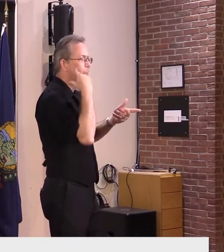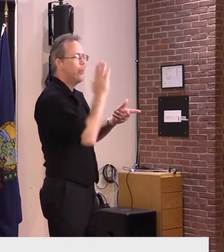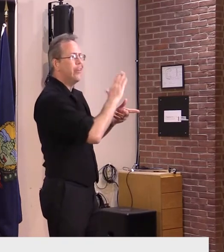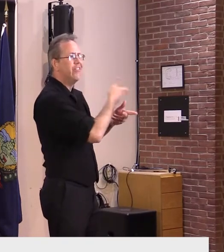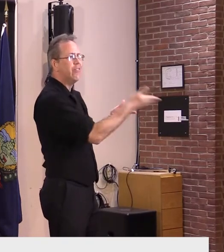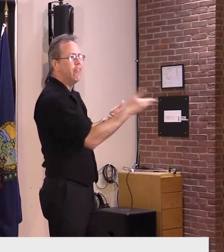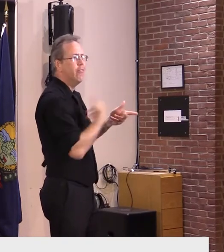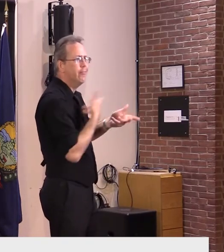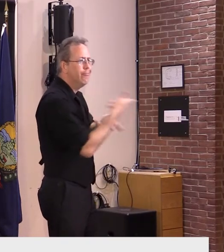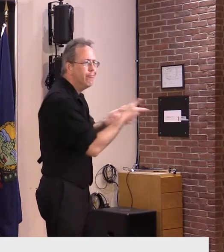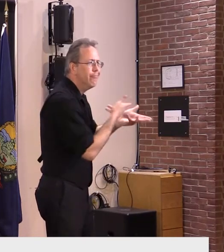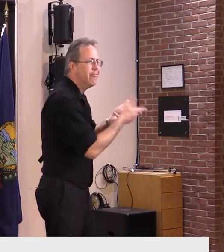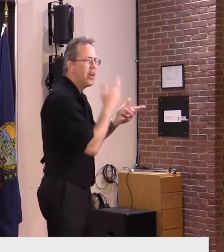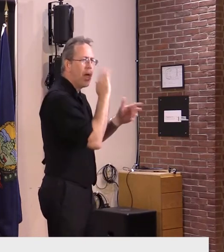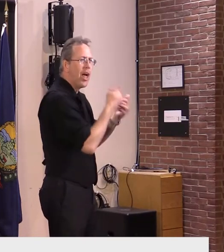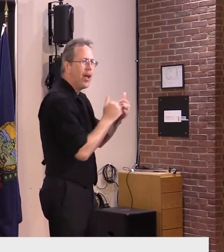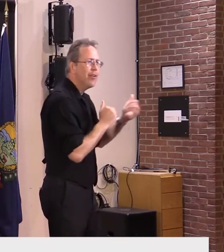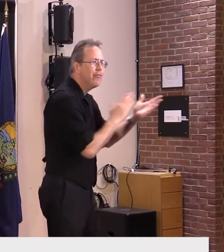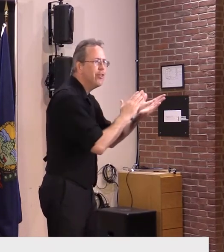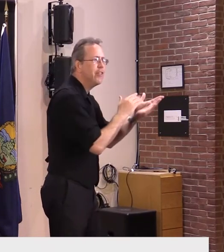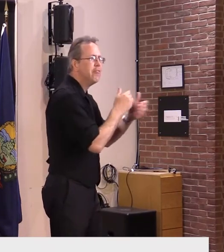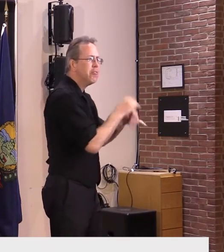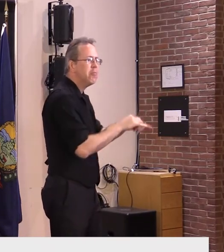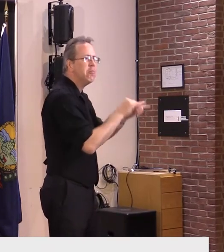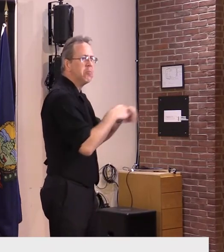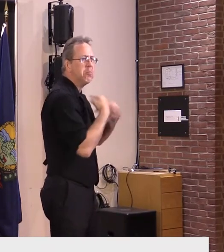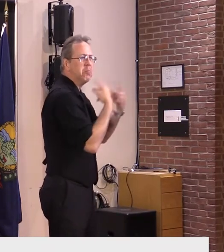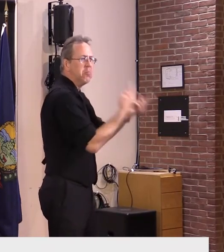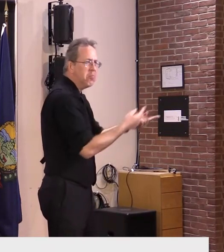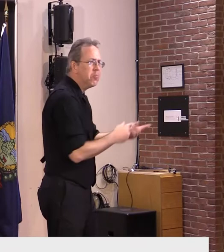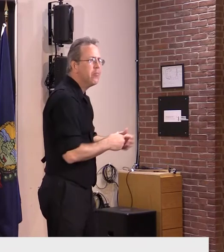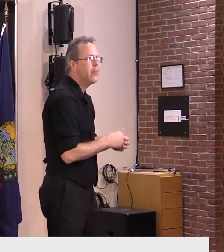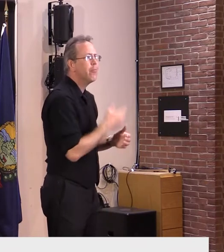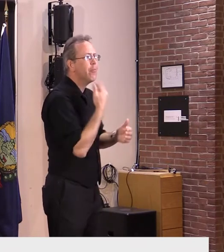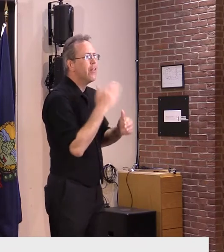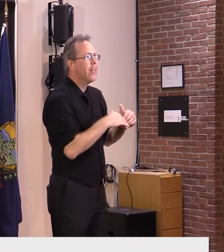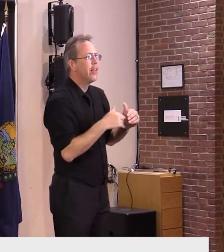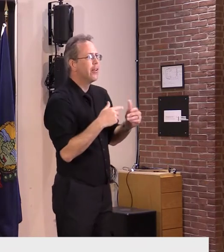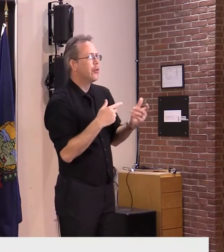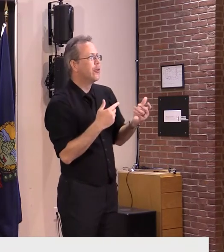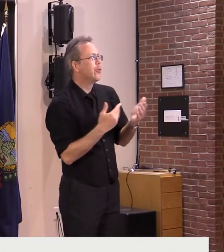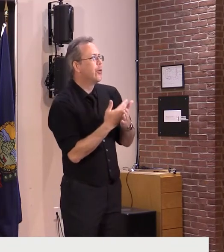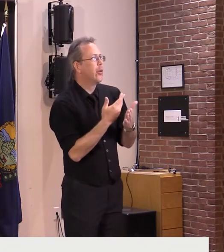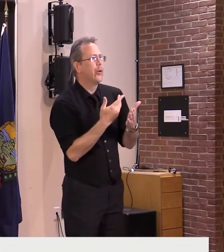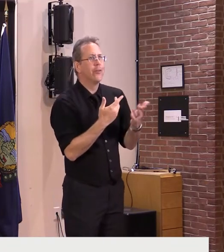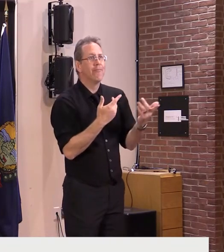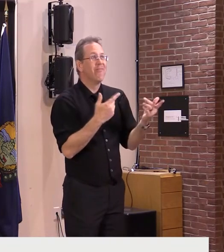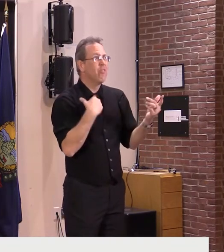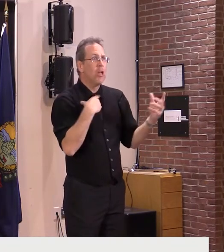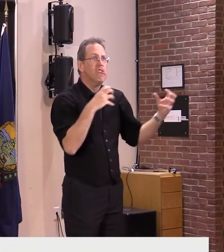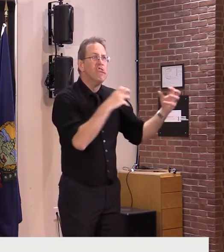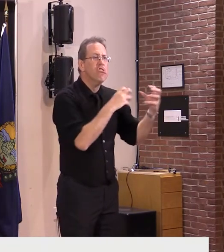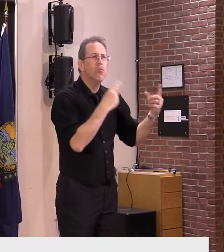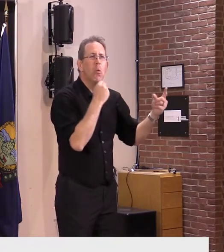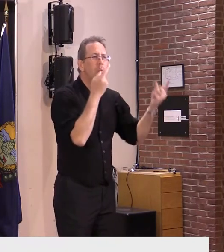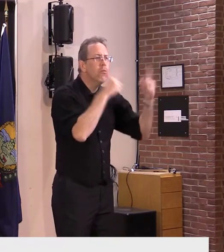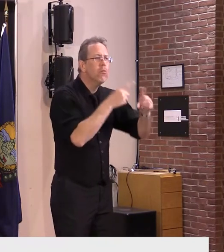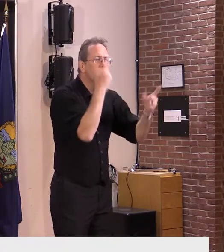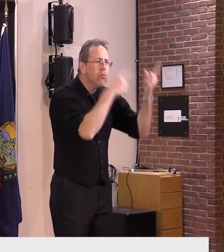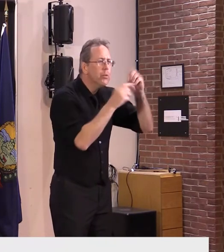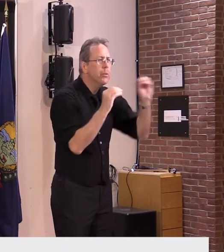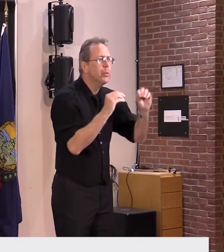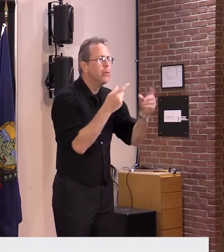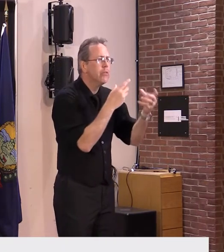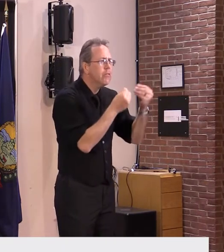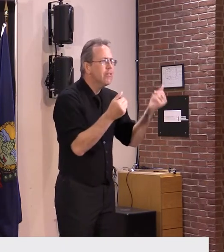clean heat standard than what was presented today. I don't think anybody was happy with the end product for different reasons. So